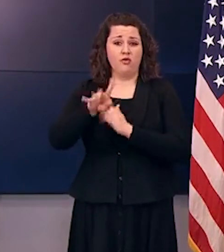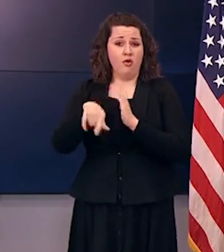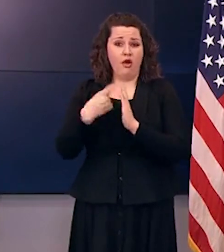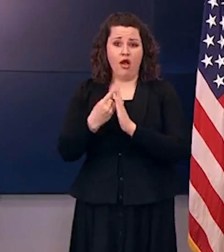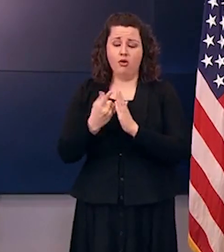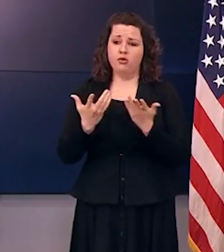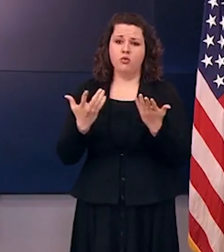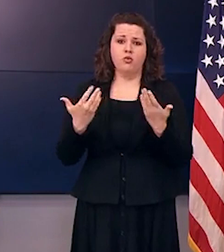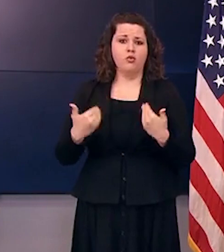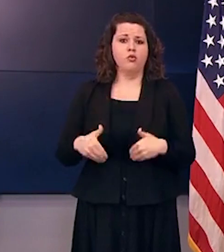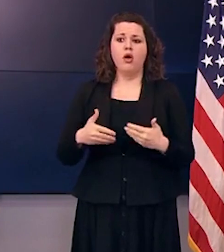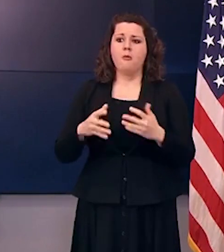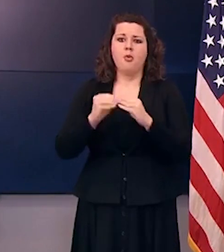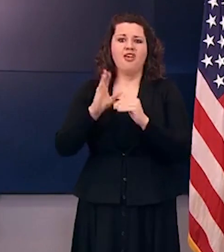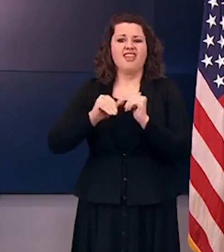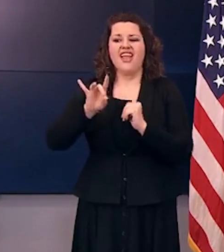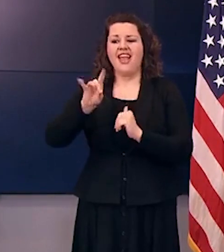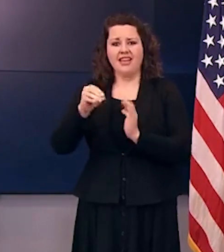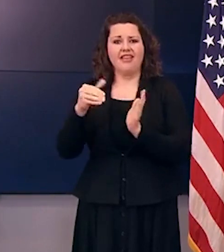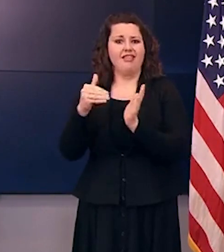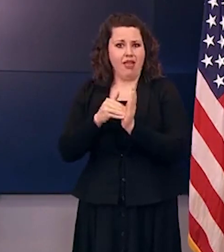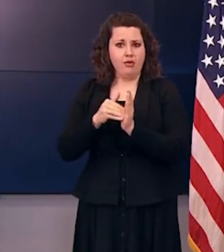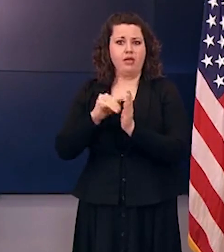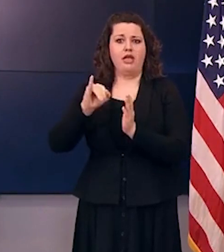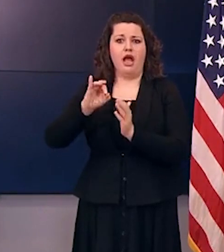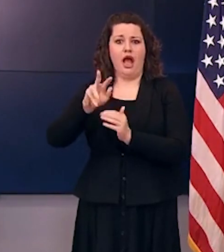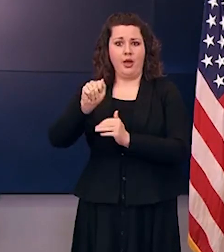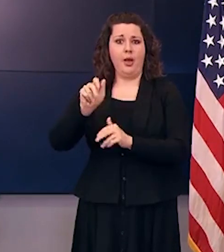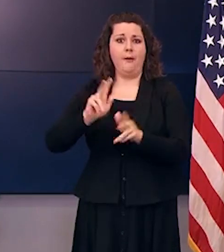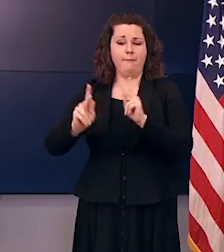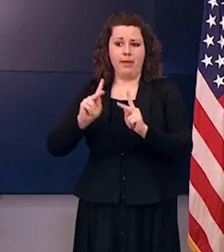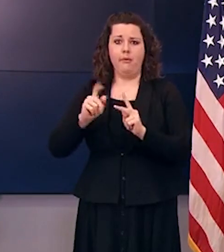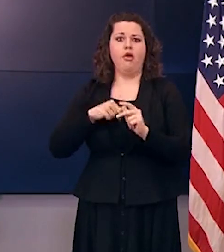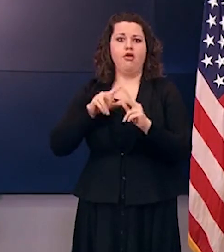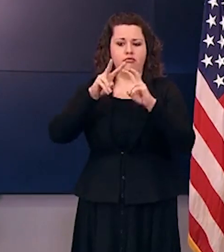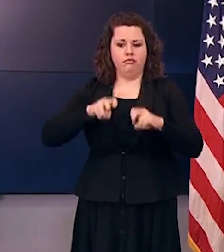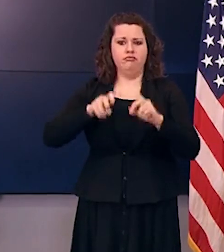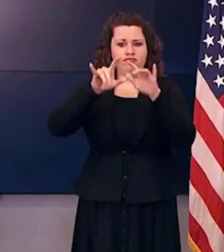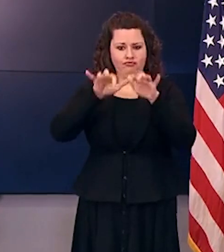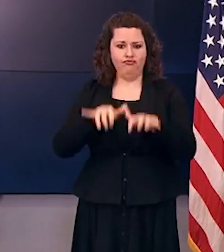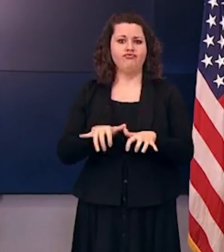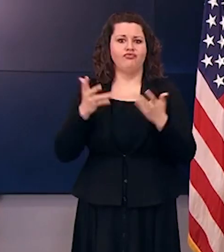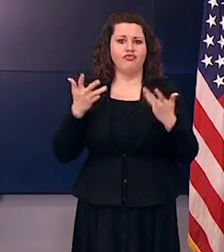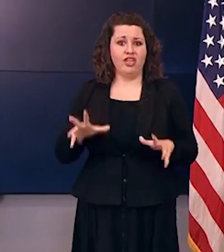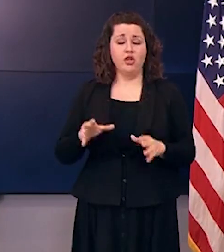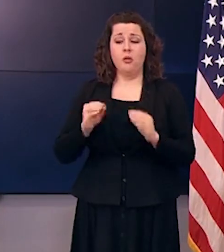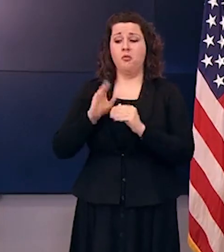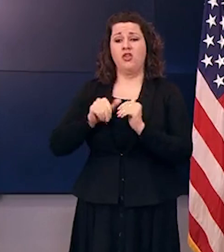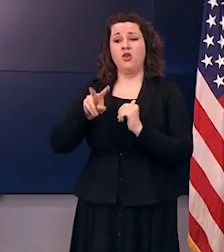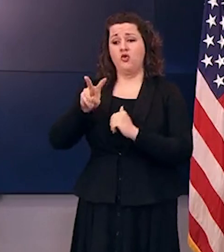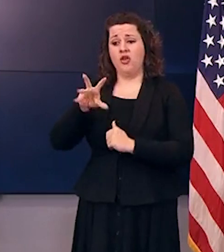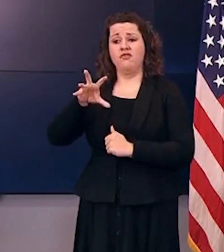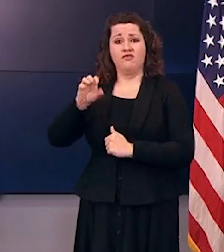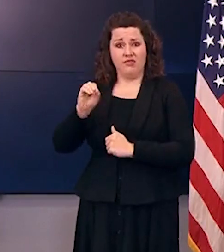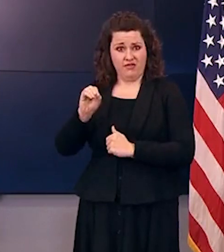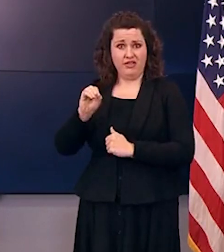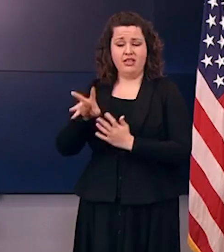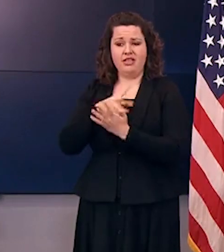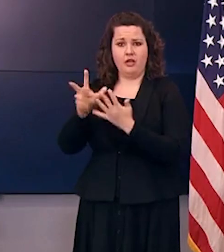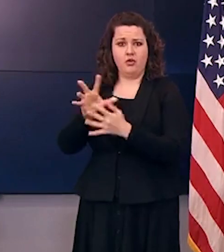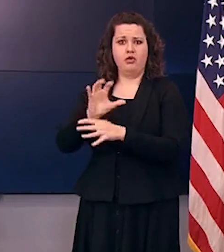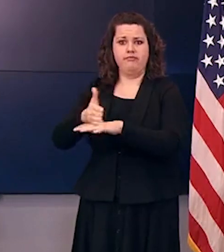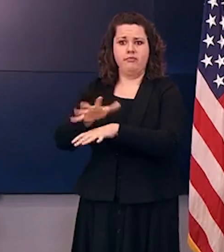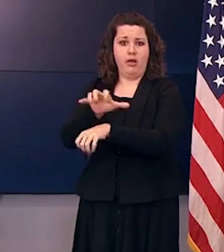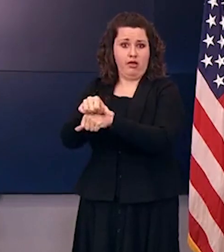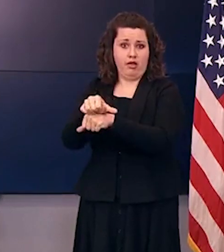hours alone, more than 80,000 Iowans completed the online assessment, and more than 250 scheduled an